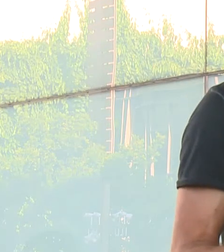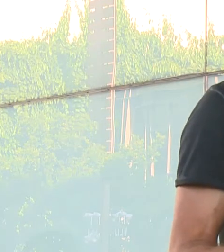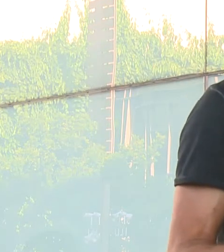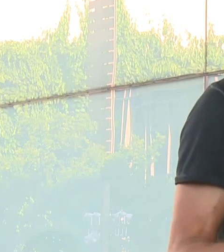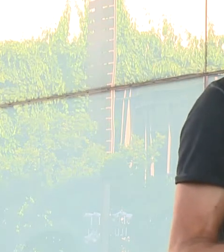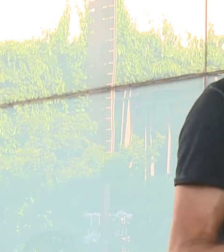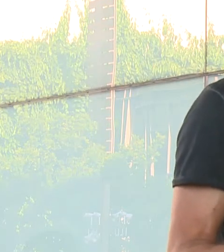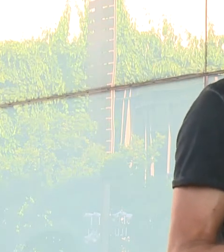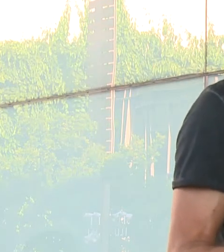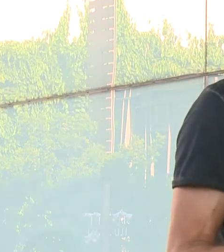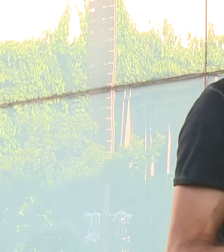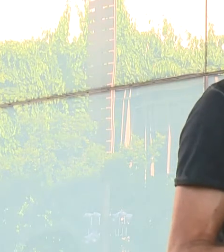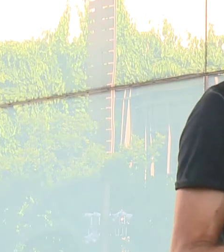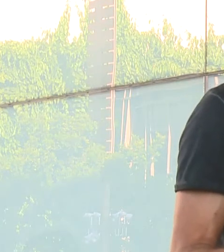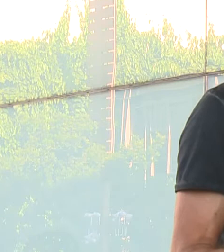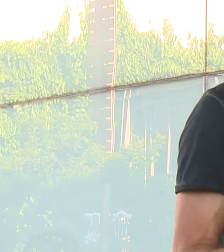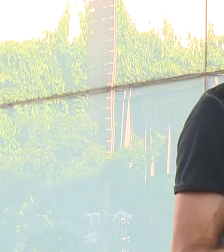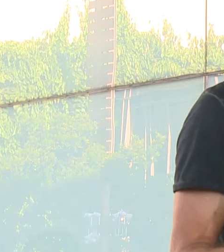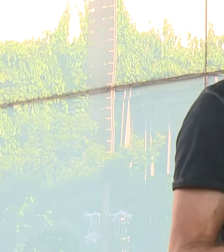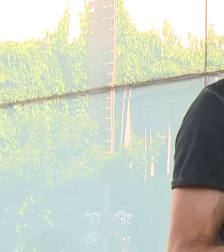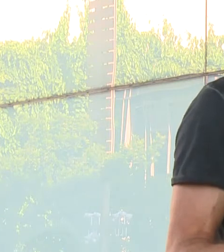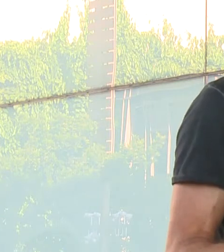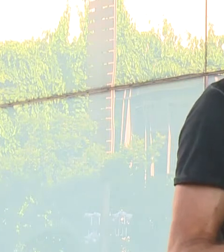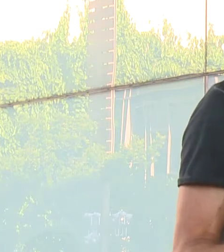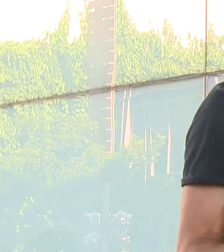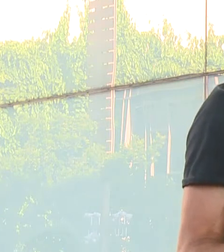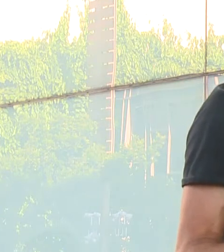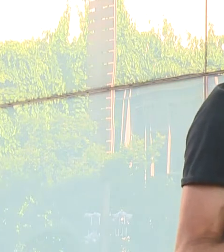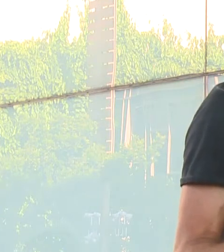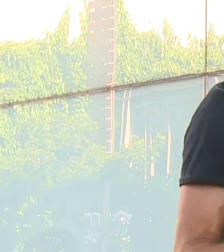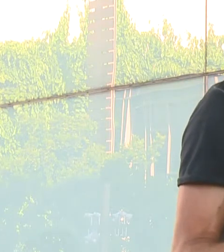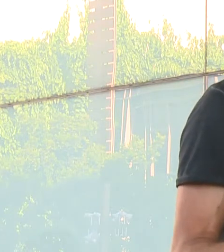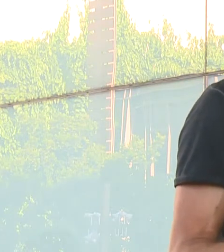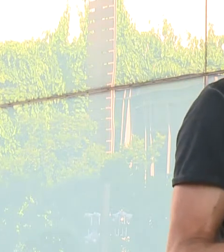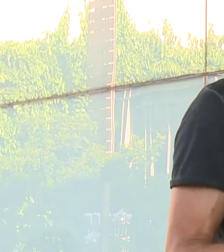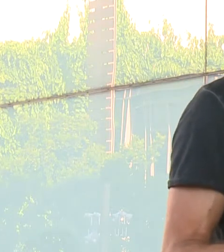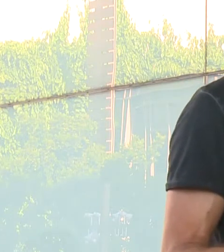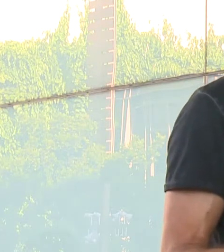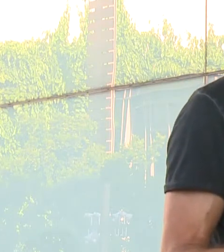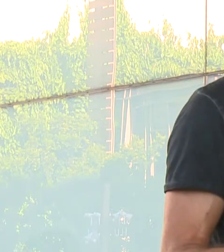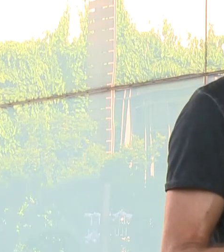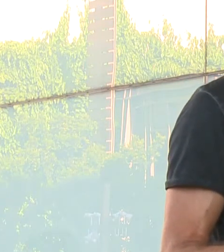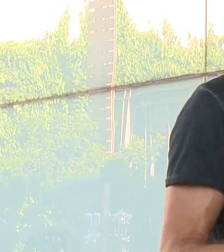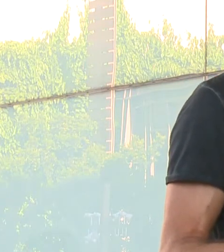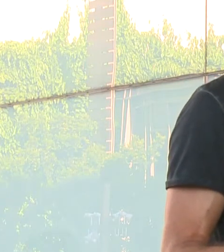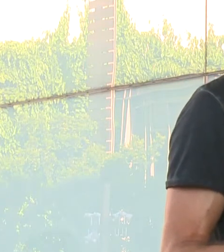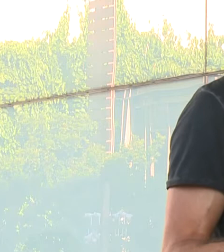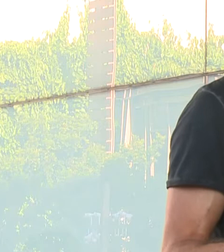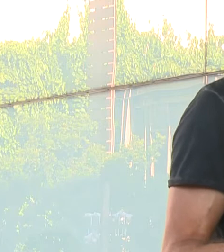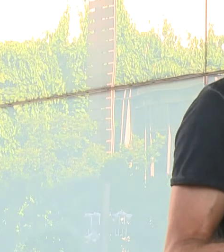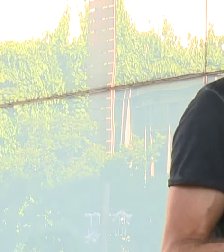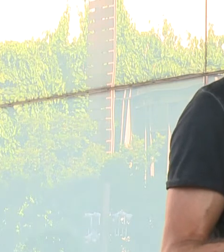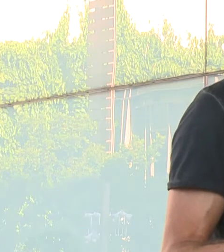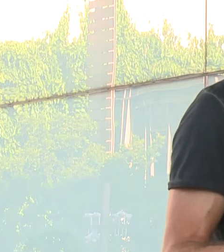and they seemed to have a definitive role in sourcing and delivering the key props mentioned in the script, always dragging in